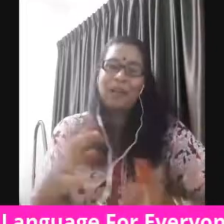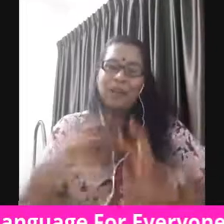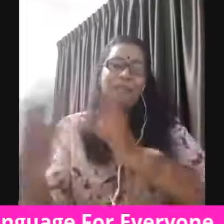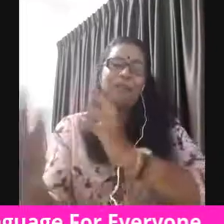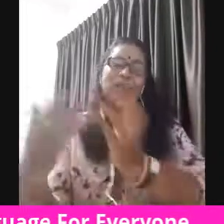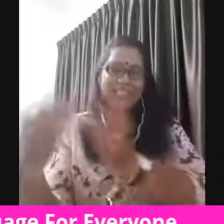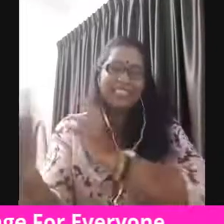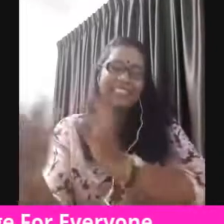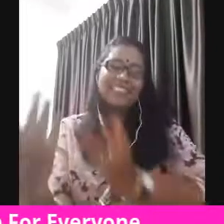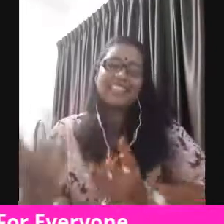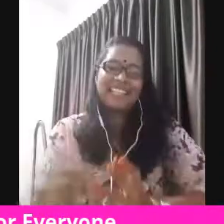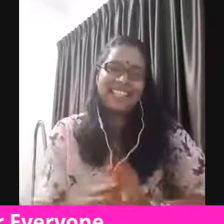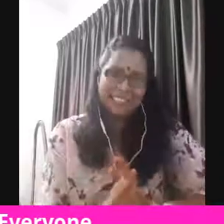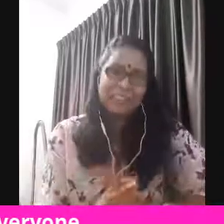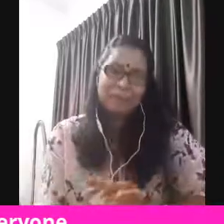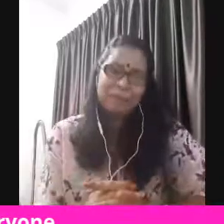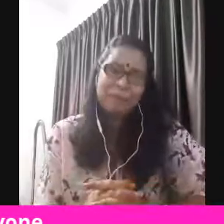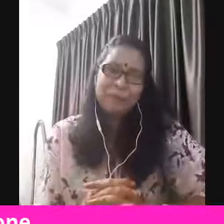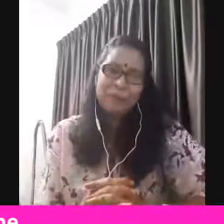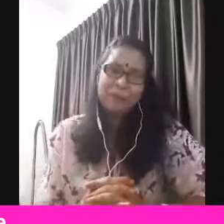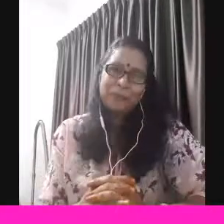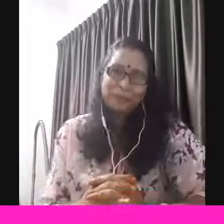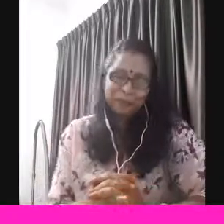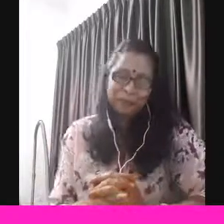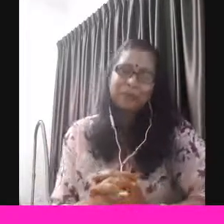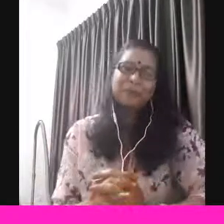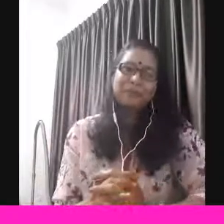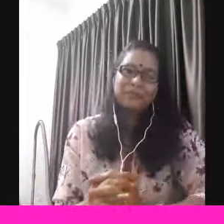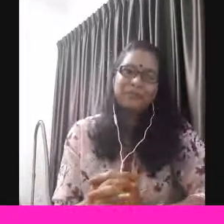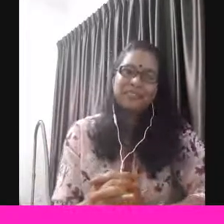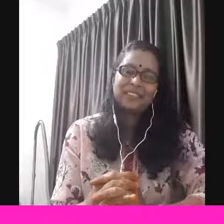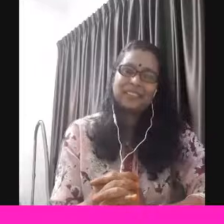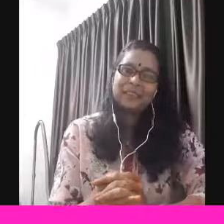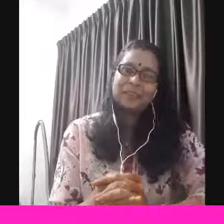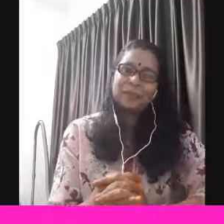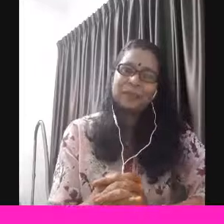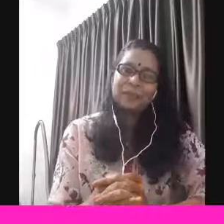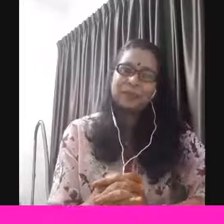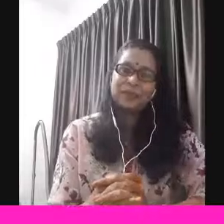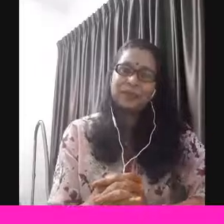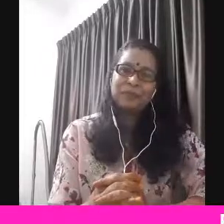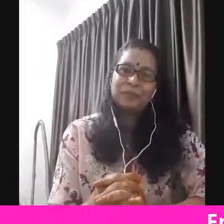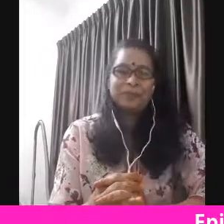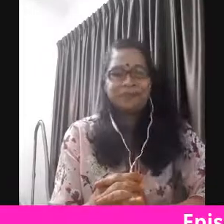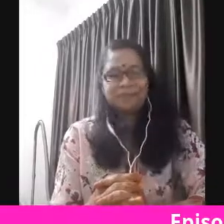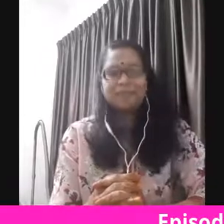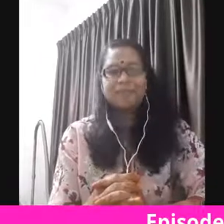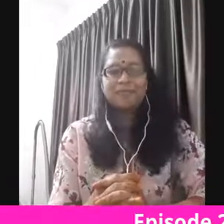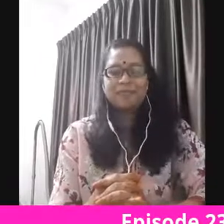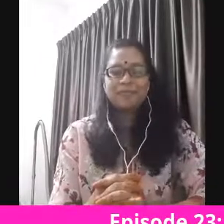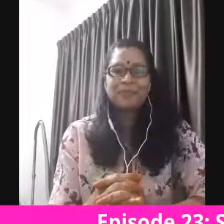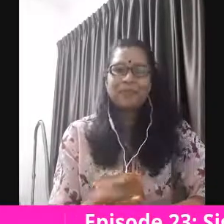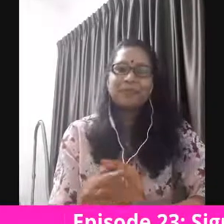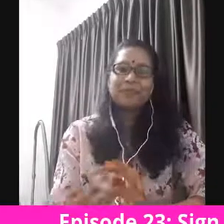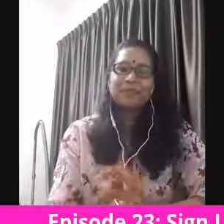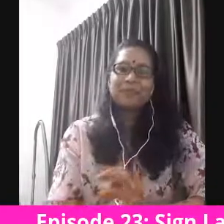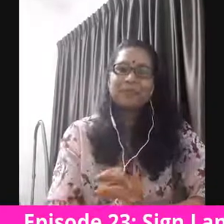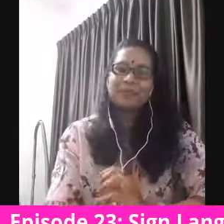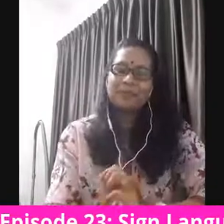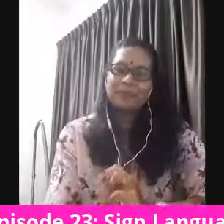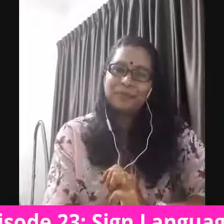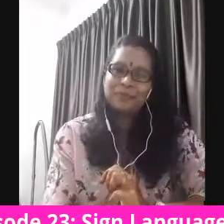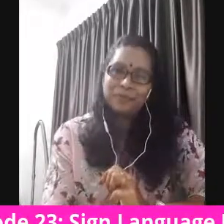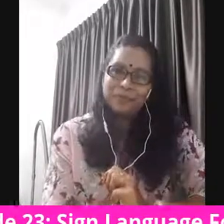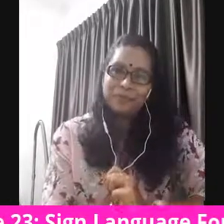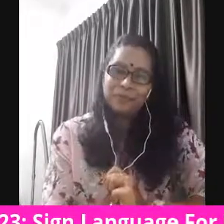yeah. Simple logic. Just like that. Yeah. Yeah. Especially languages. Yes. So we're going to move on to the